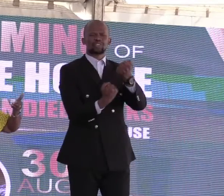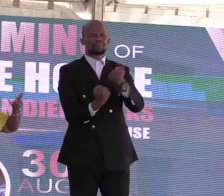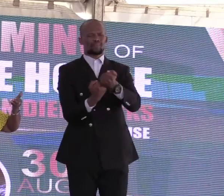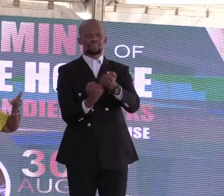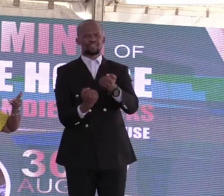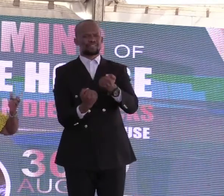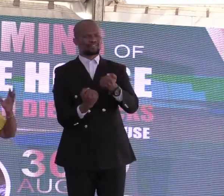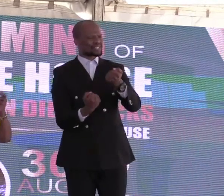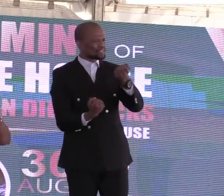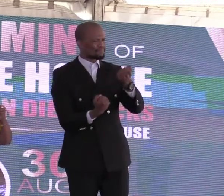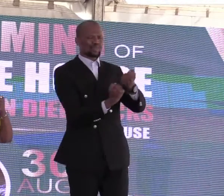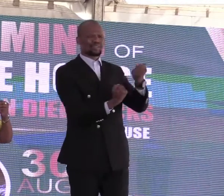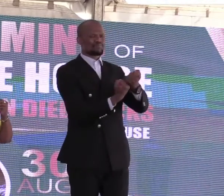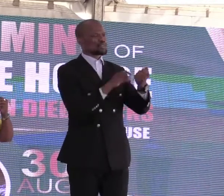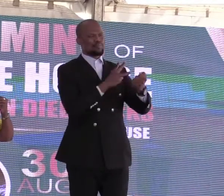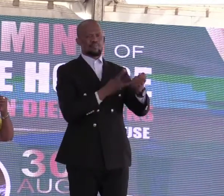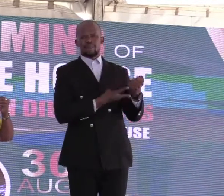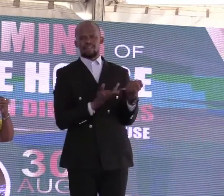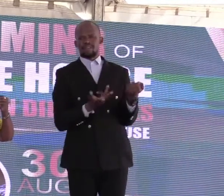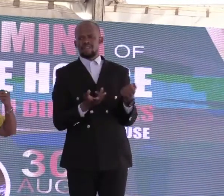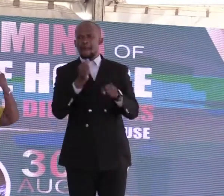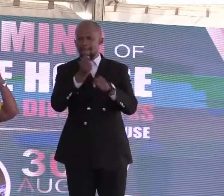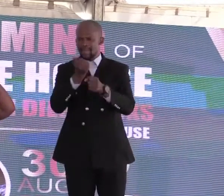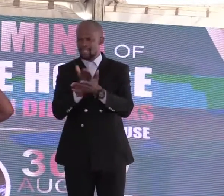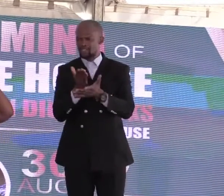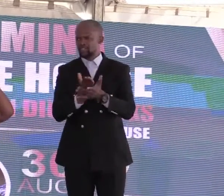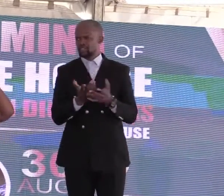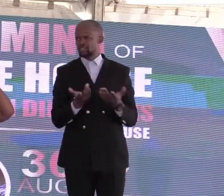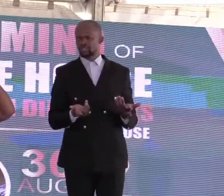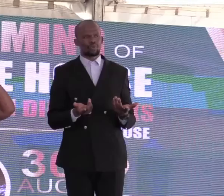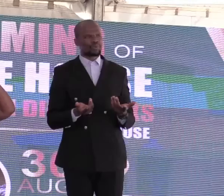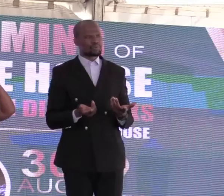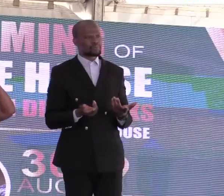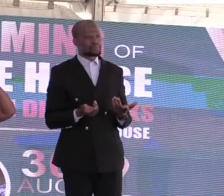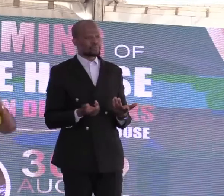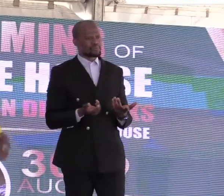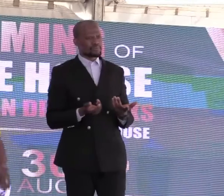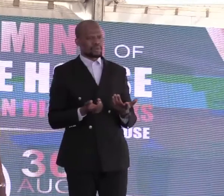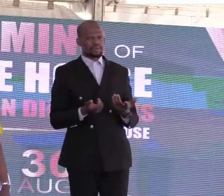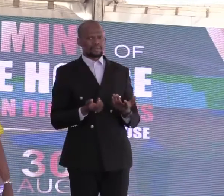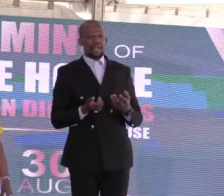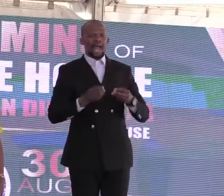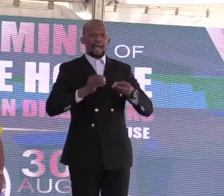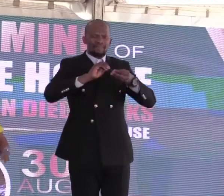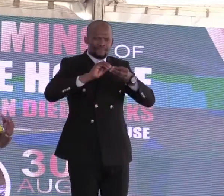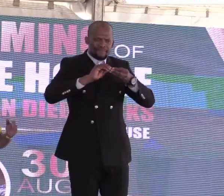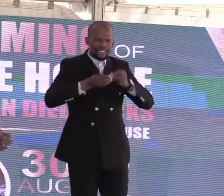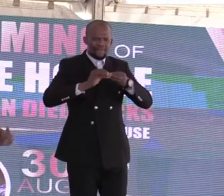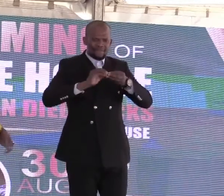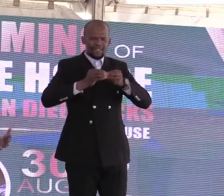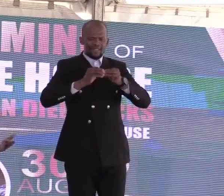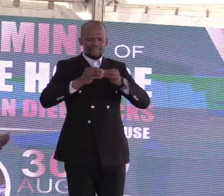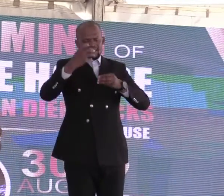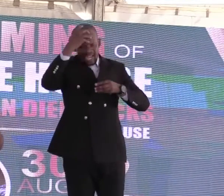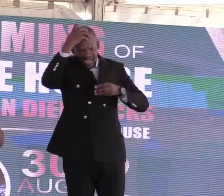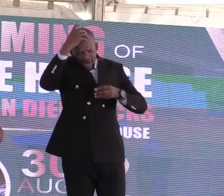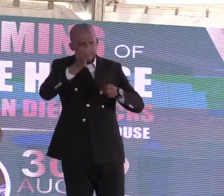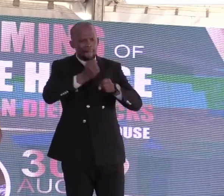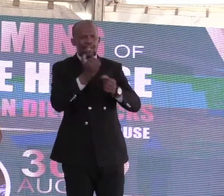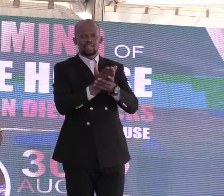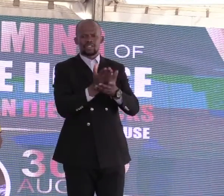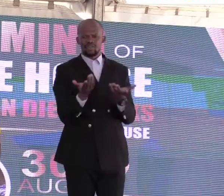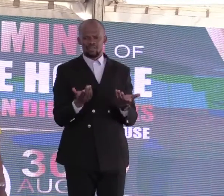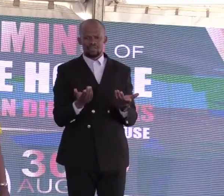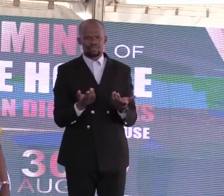arms up. And as we say, their crown, fix their crown. And they like to say this, if there